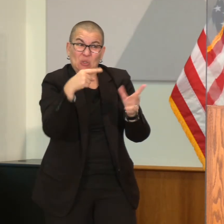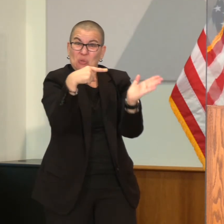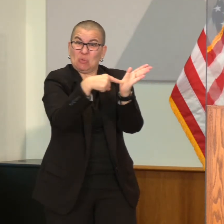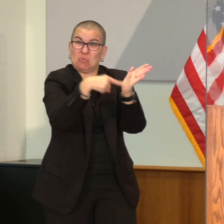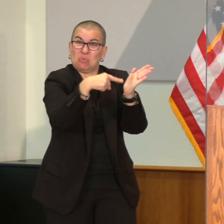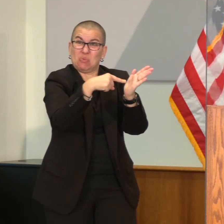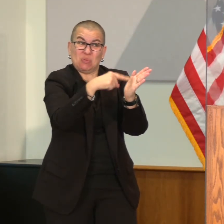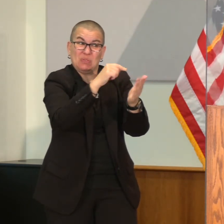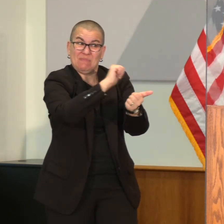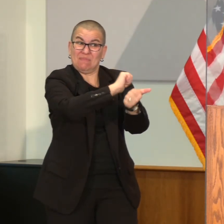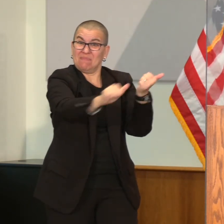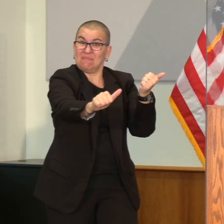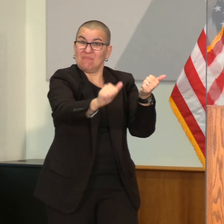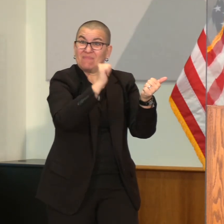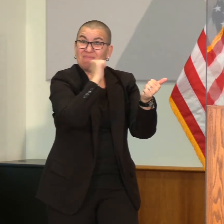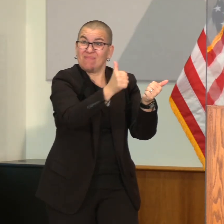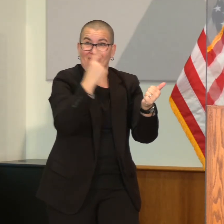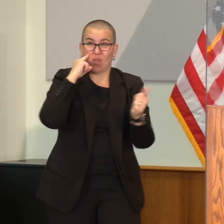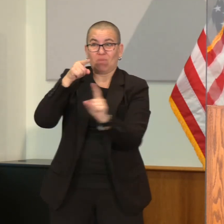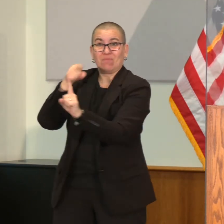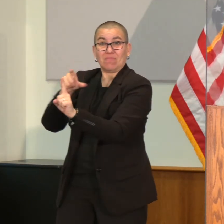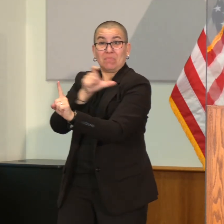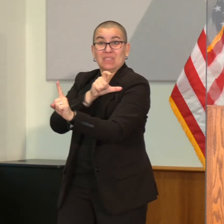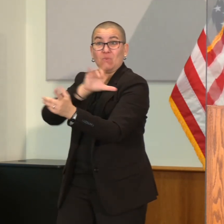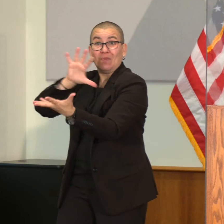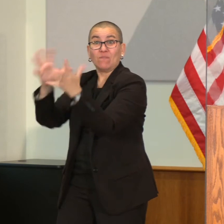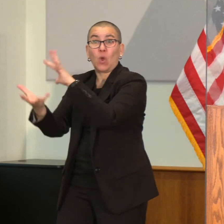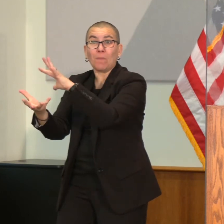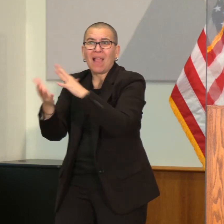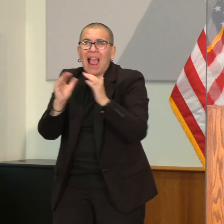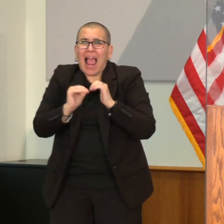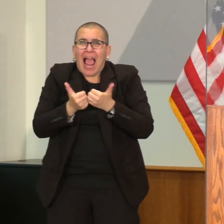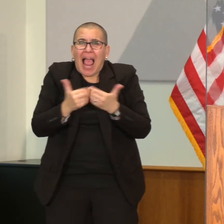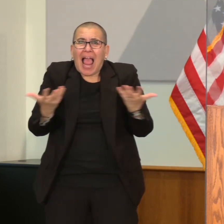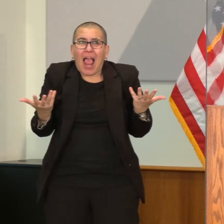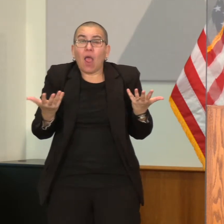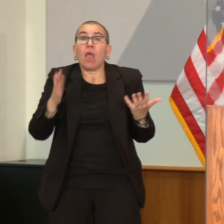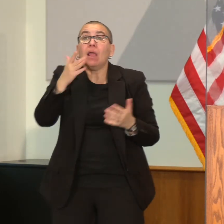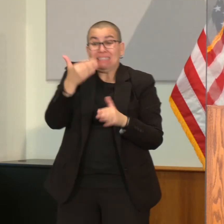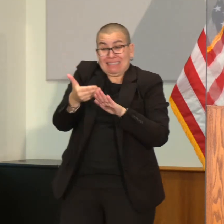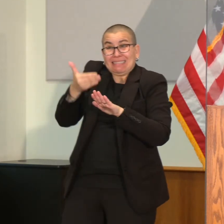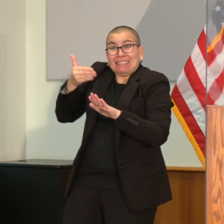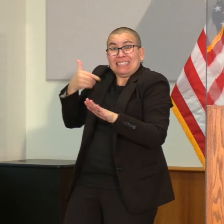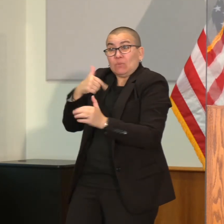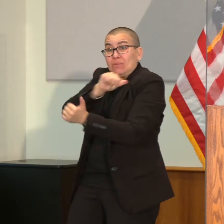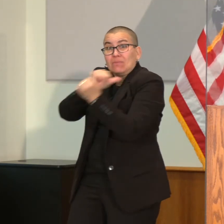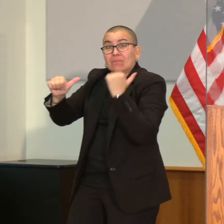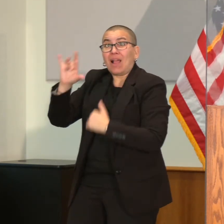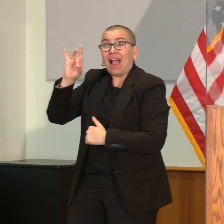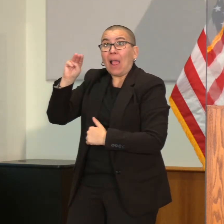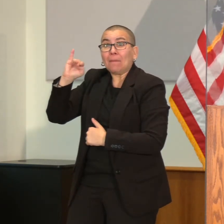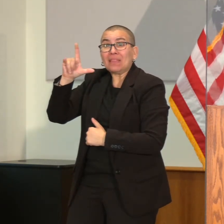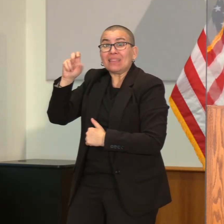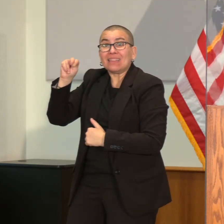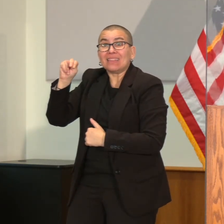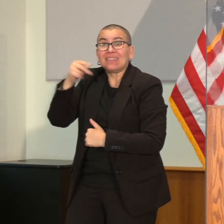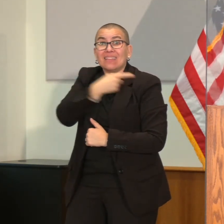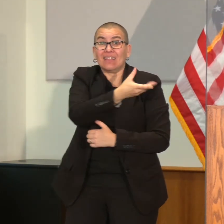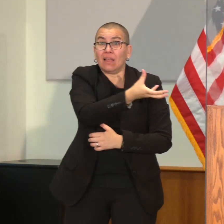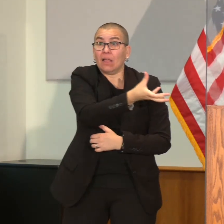act when they choose to. Just this week, we passed almost $8 million very quickly to fund public safety after the Chauvin